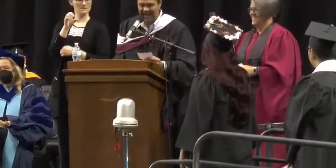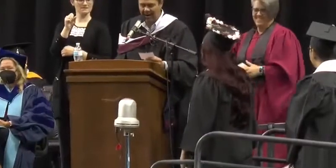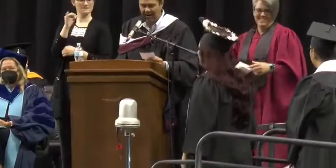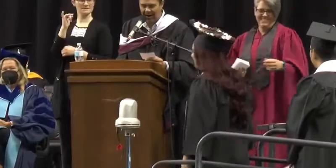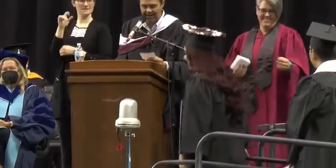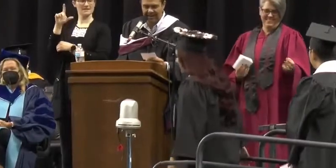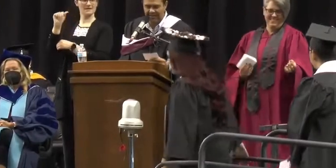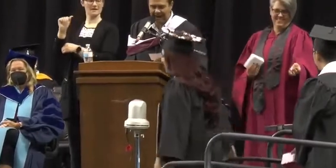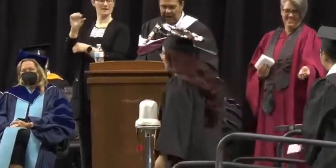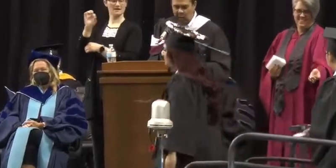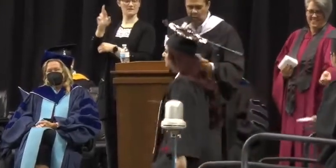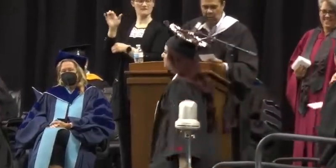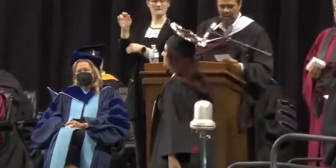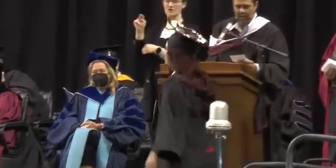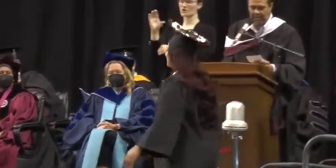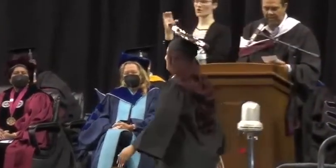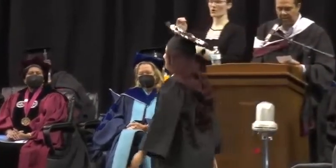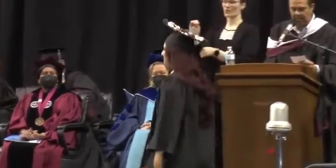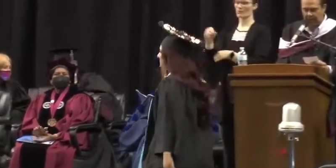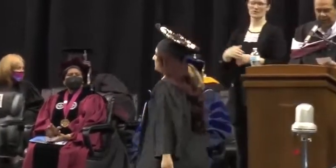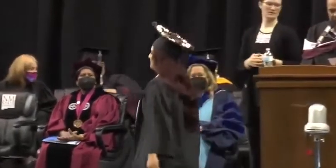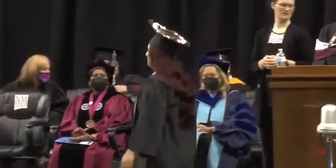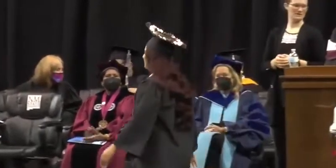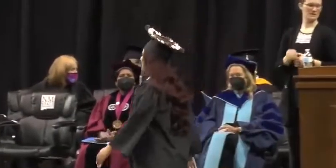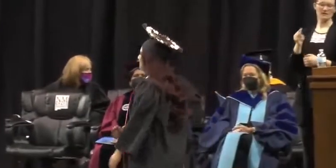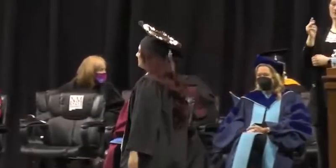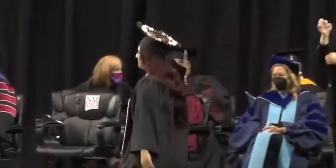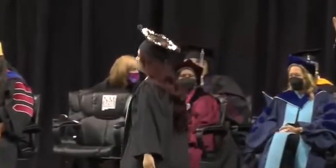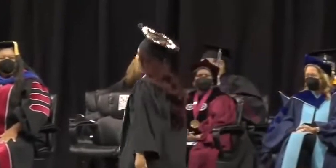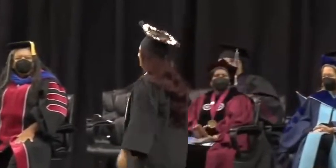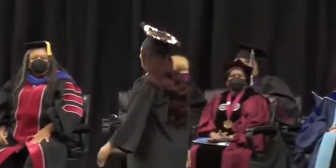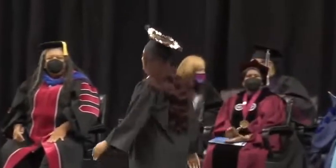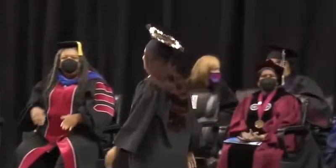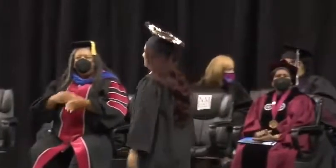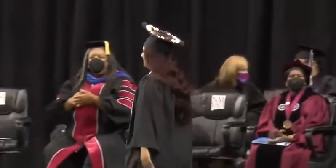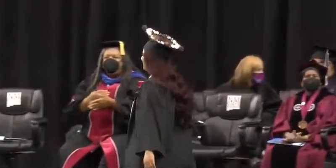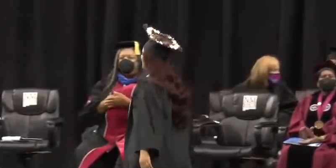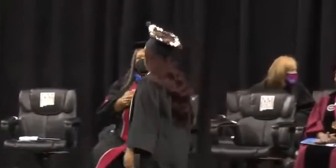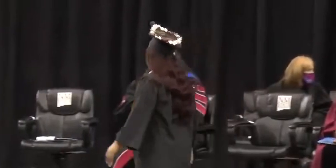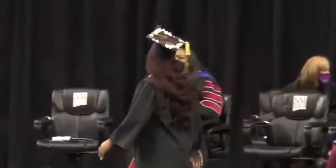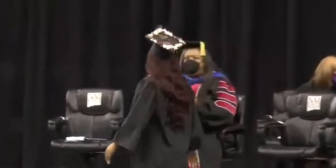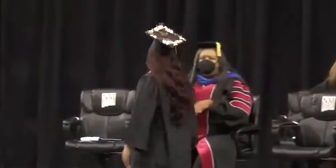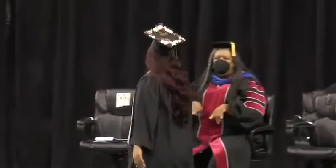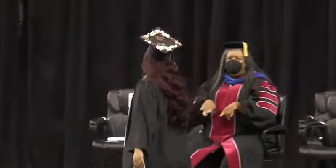Priscilla Arlette Franco, Meritorious Graduate.